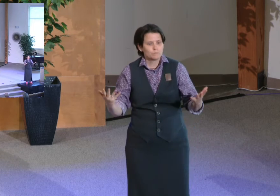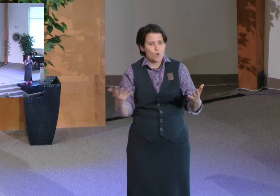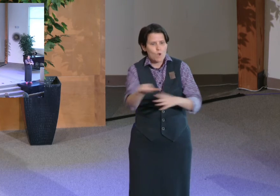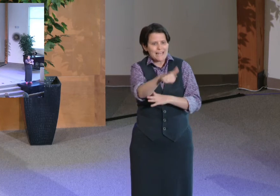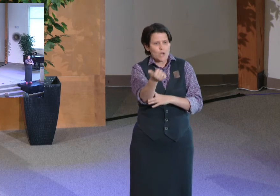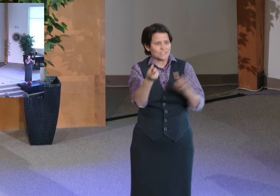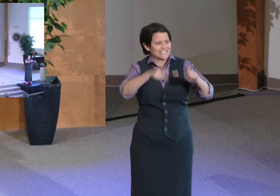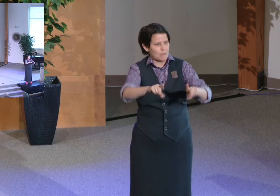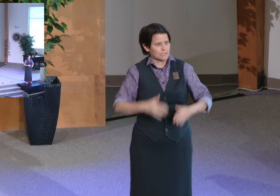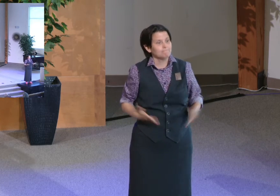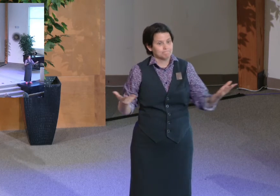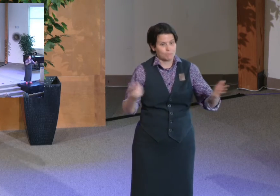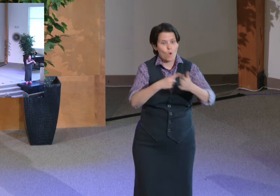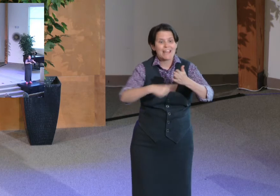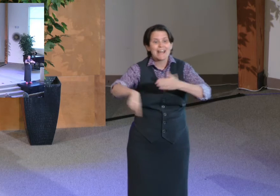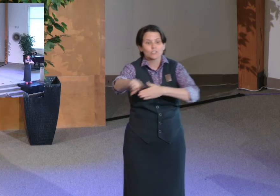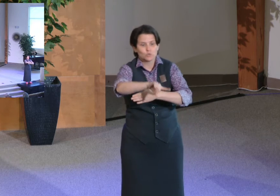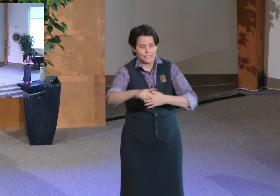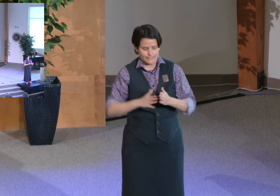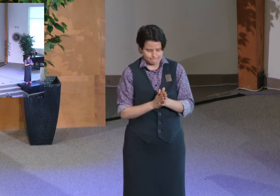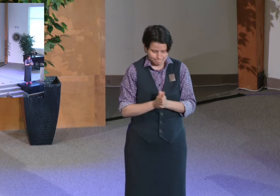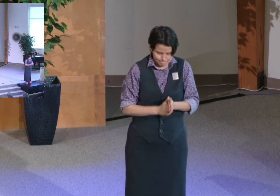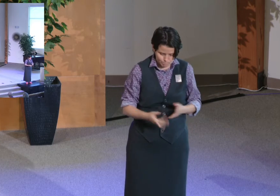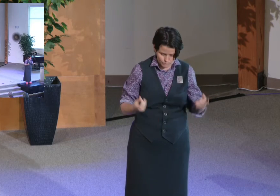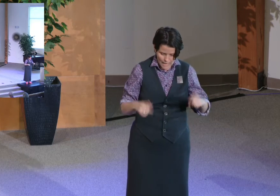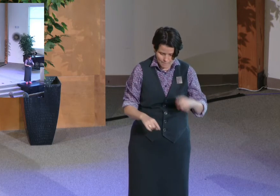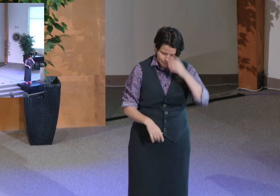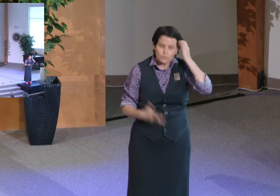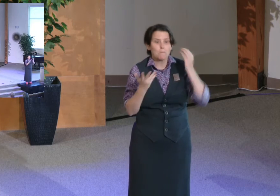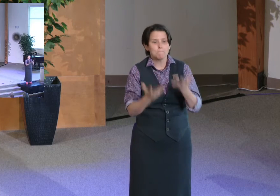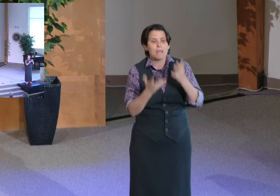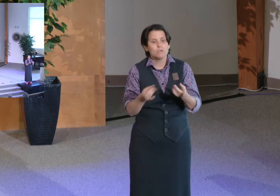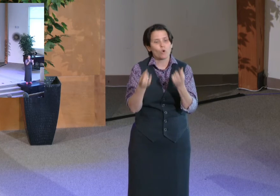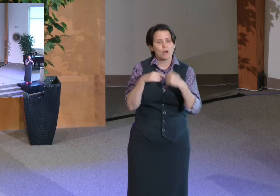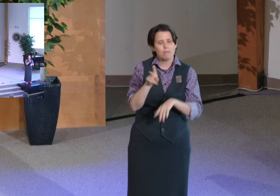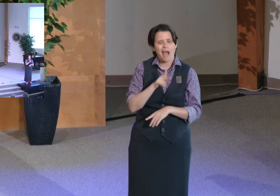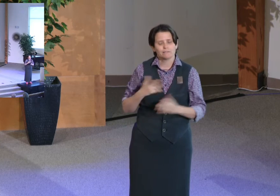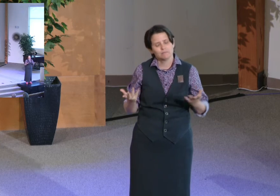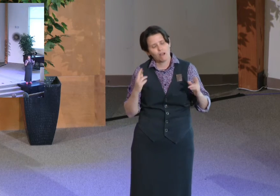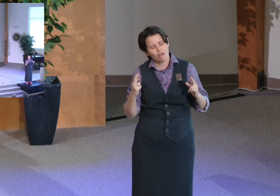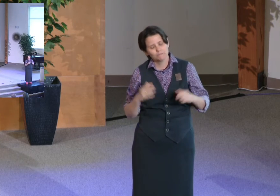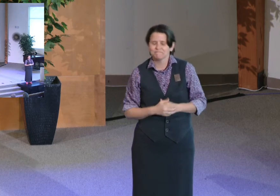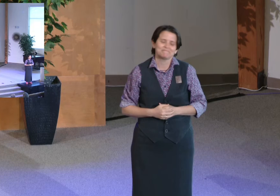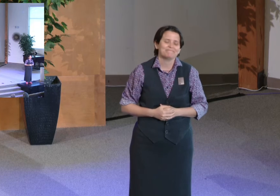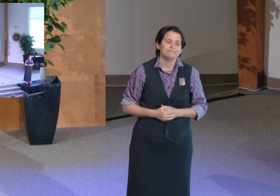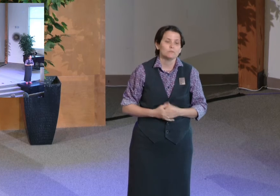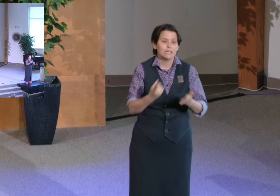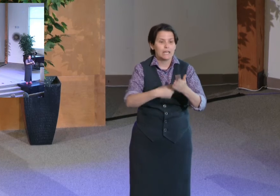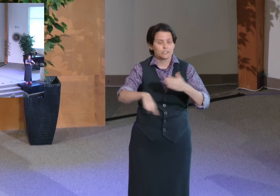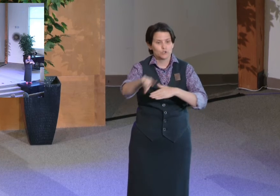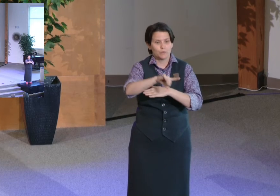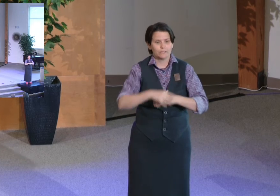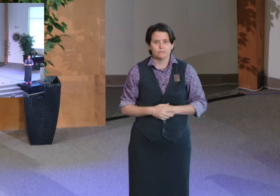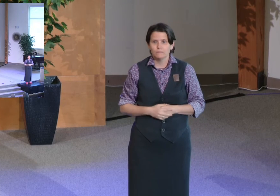should come back for it. So next week, it's going to be, Who Are Those People? Who Are Those